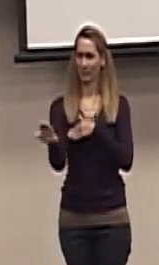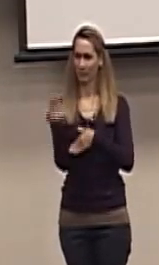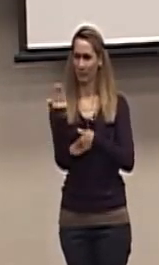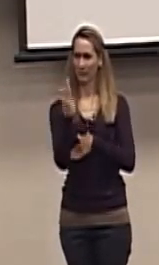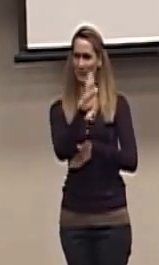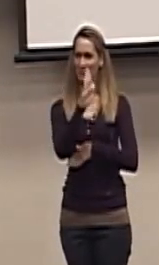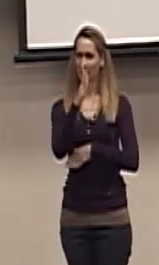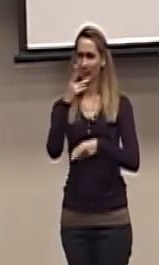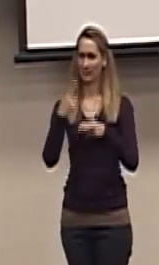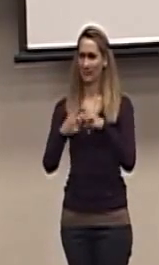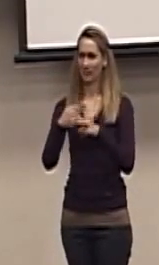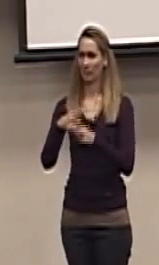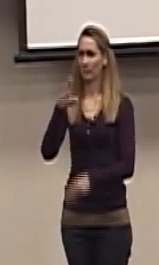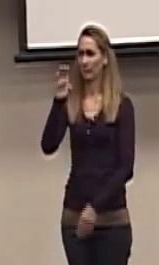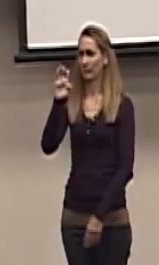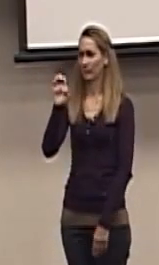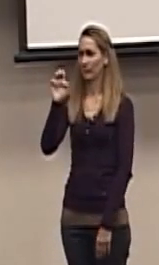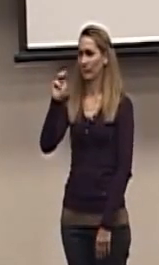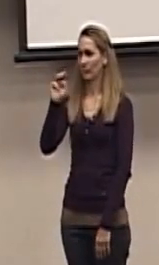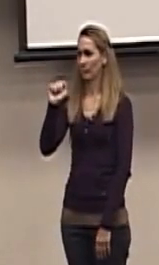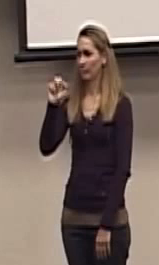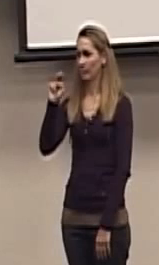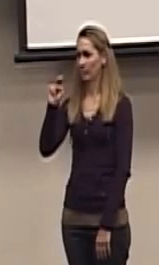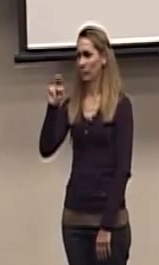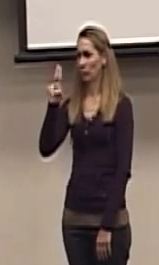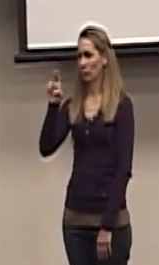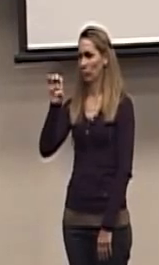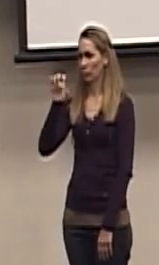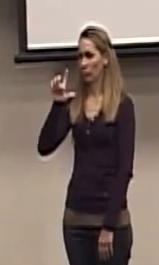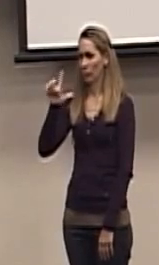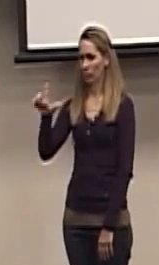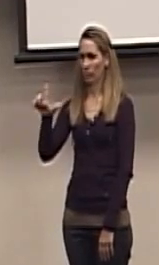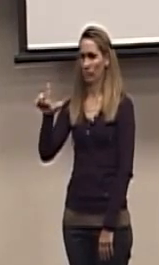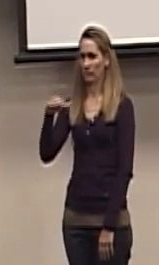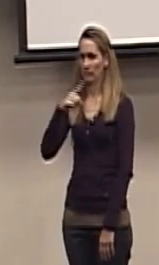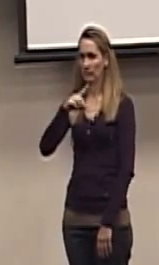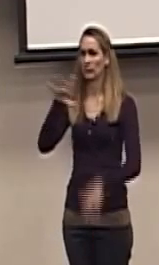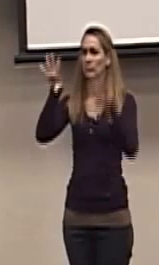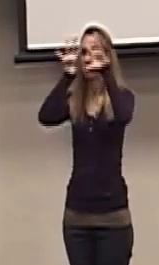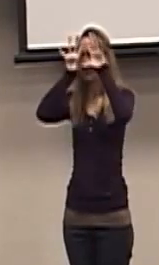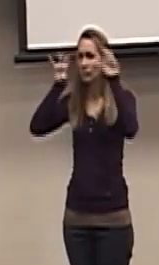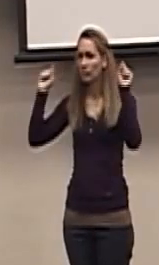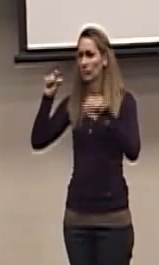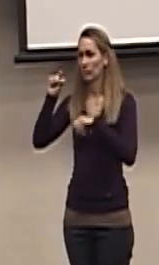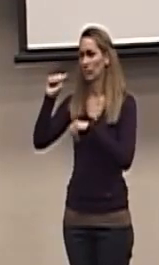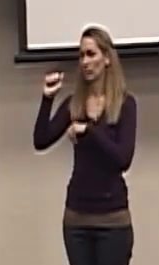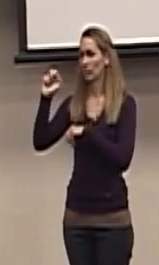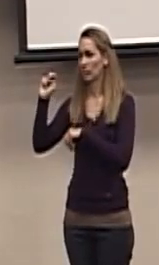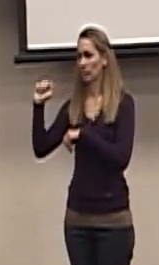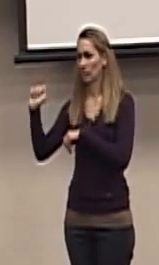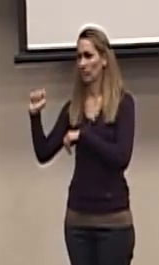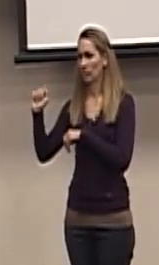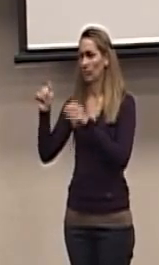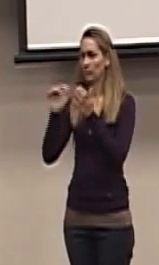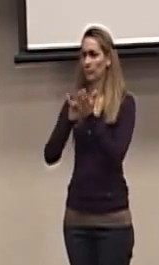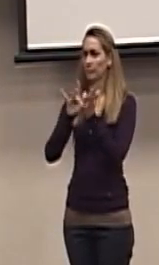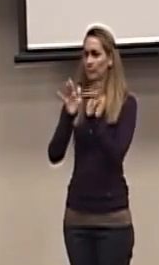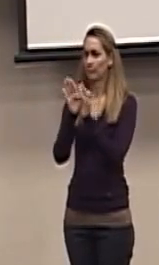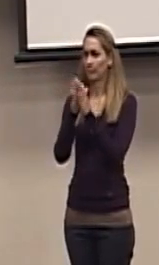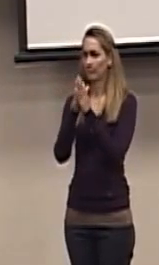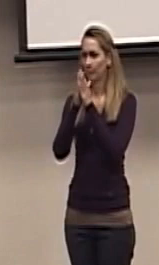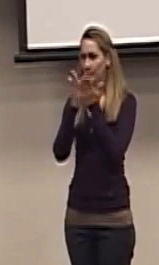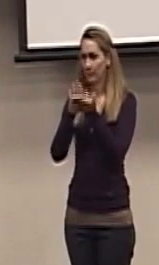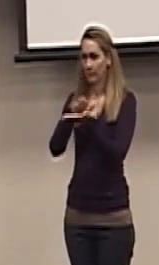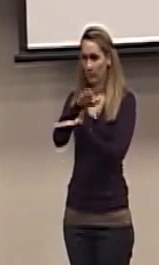Emmanuel Antwi, and he is the president of the Ghana Bible College. He is here in the United States meeting